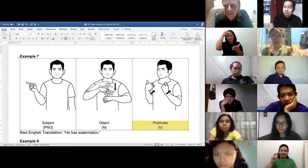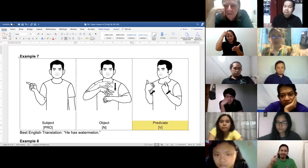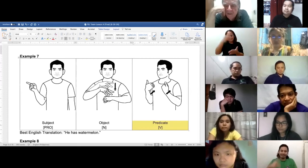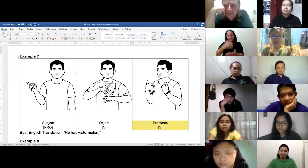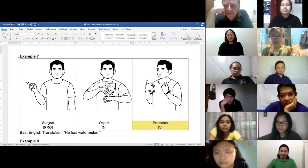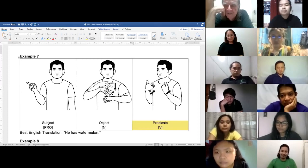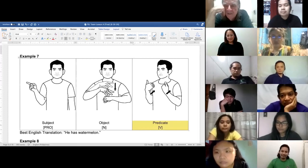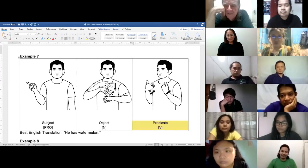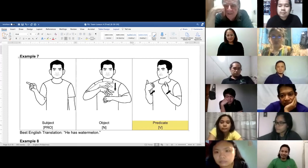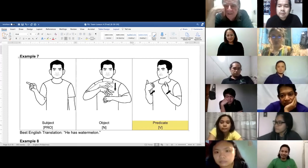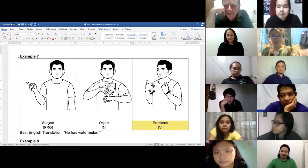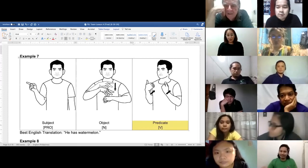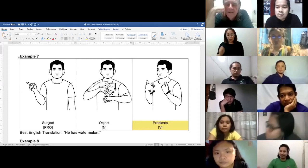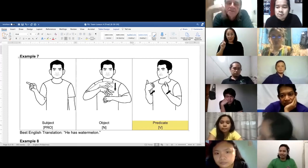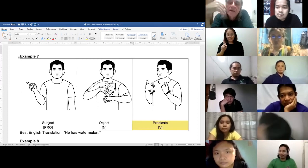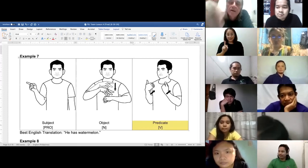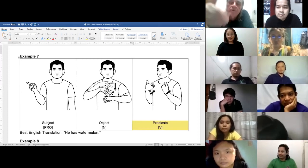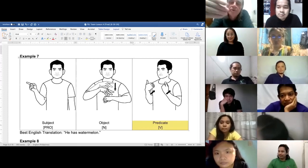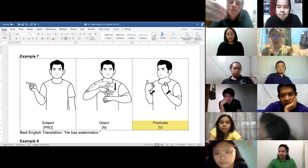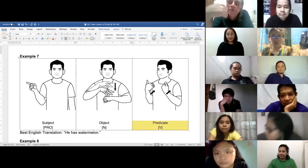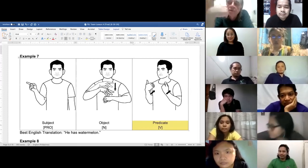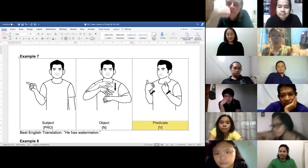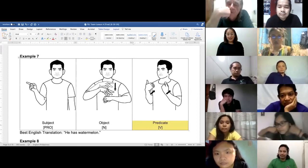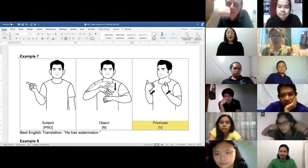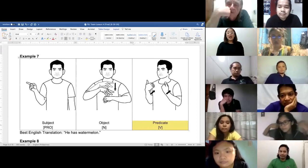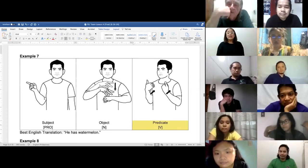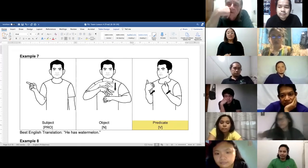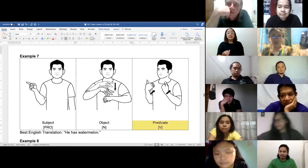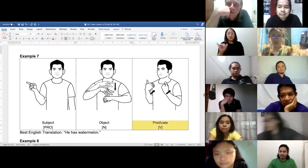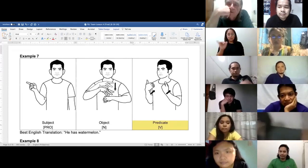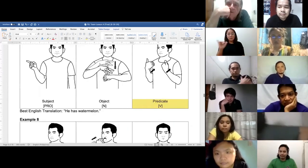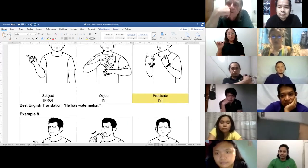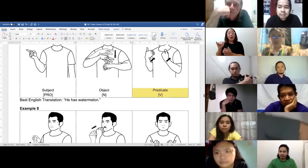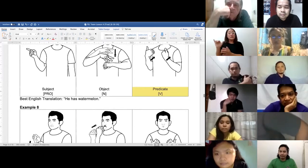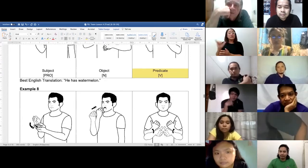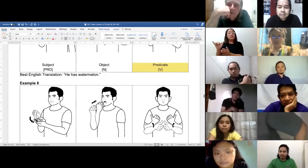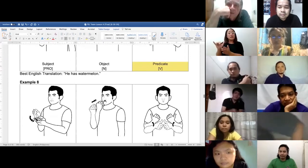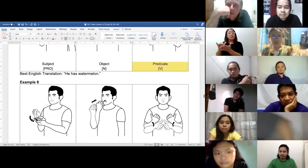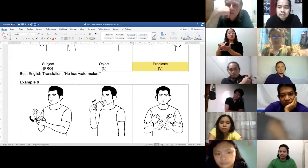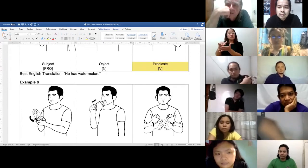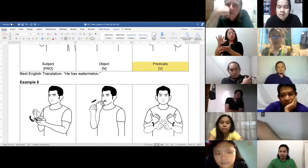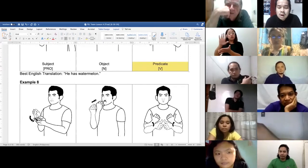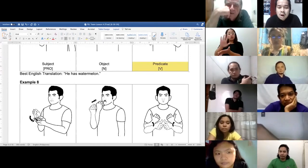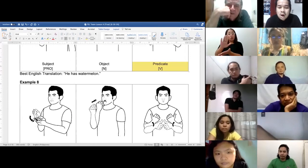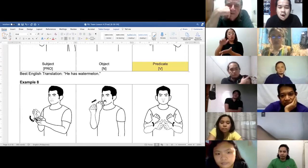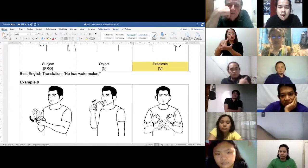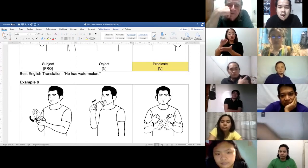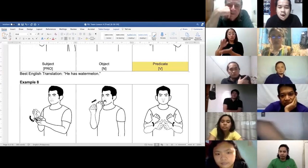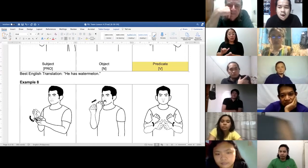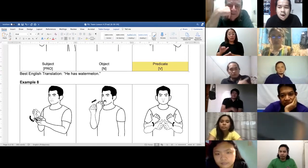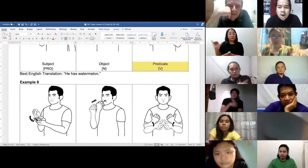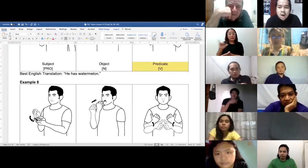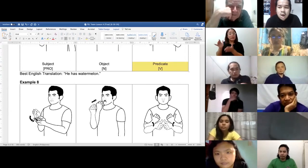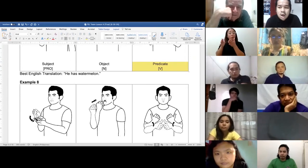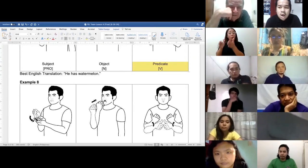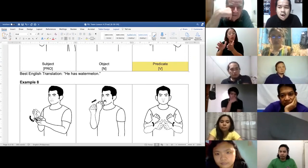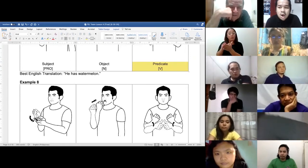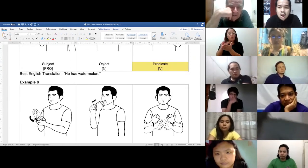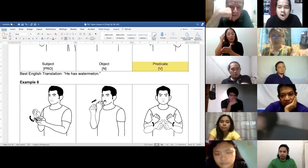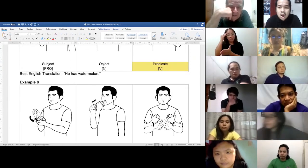Okay? And that's how your students are going to learn too. They're going to make mistakes. Okay.